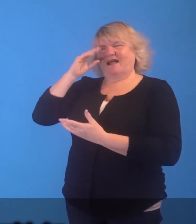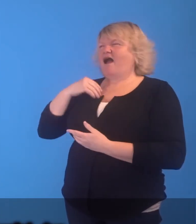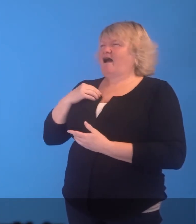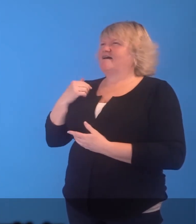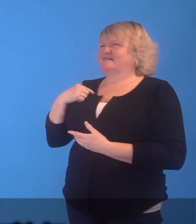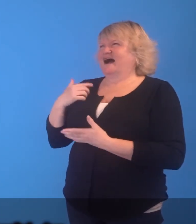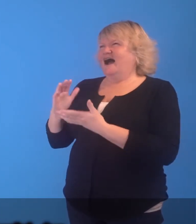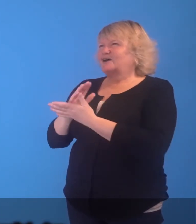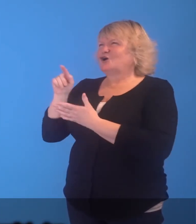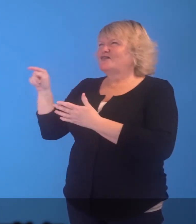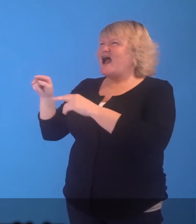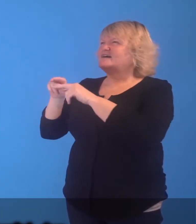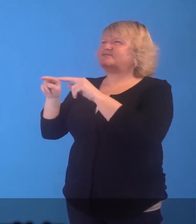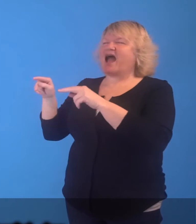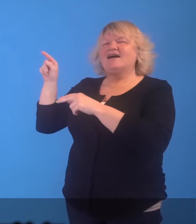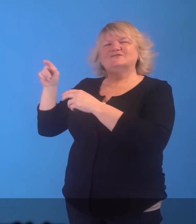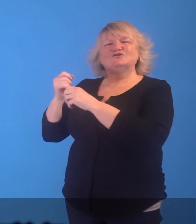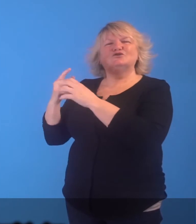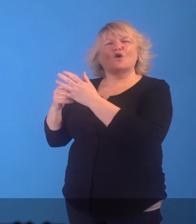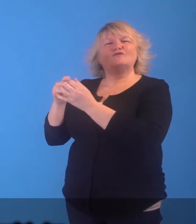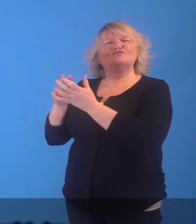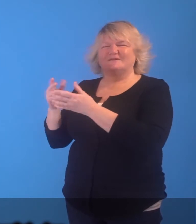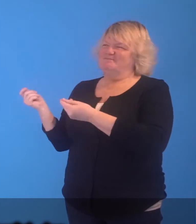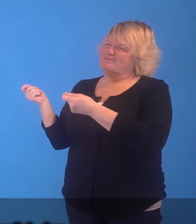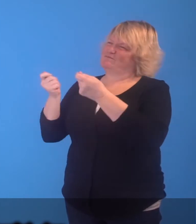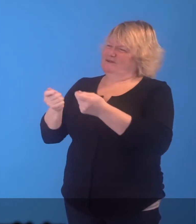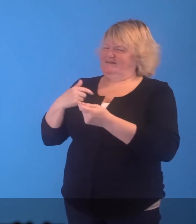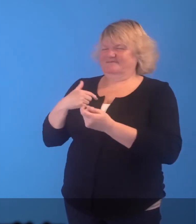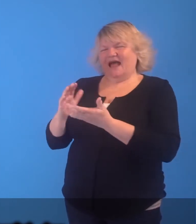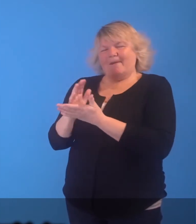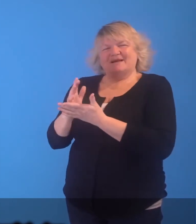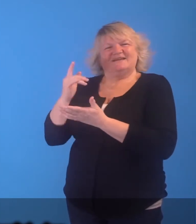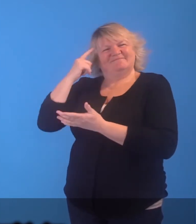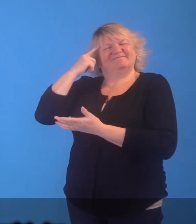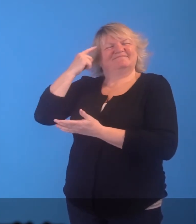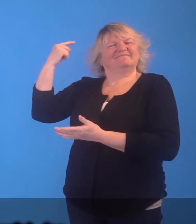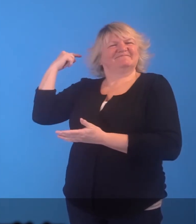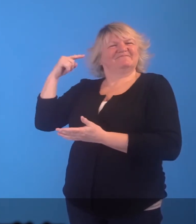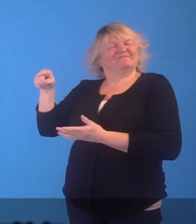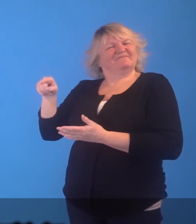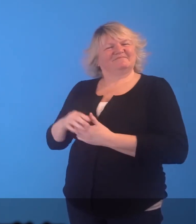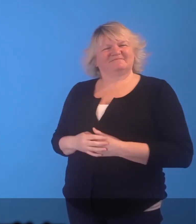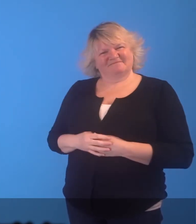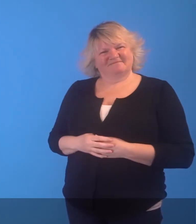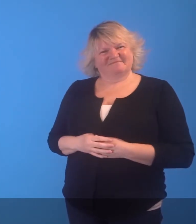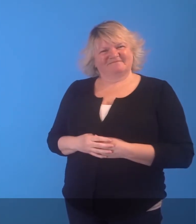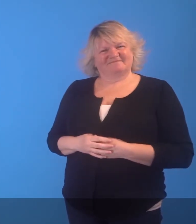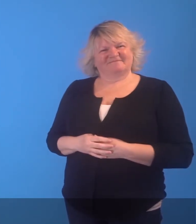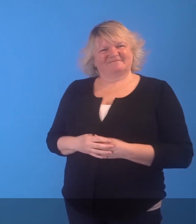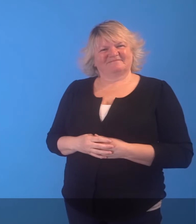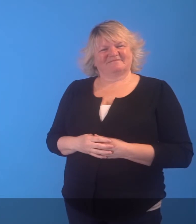Many of these pieces have Scottish themes, and they do help tie the room together,